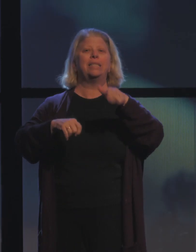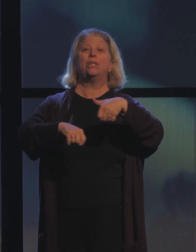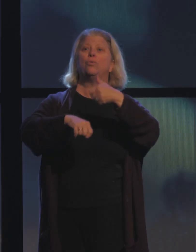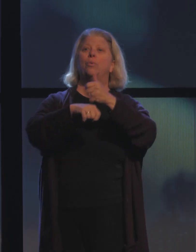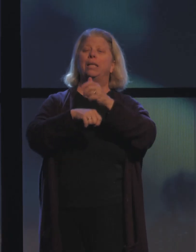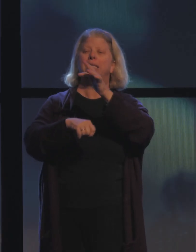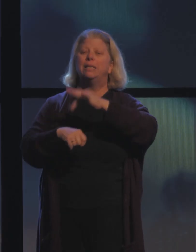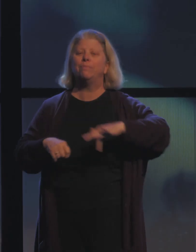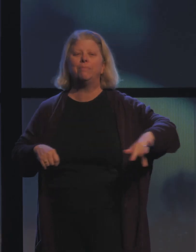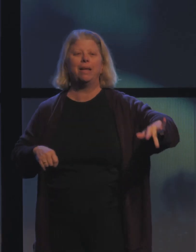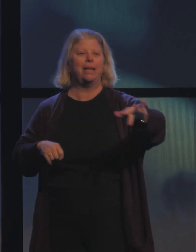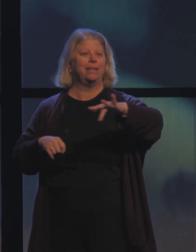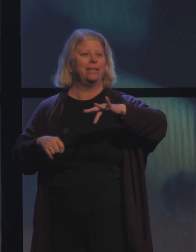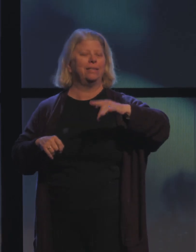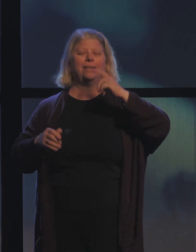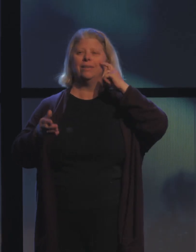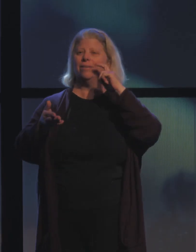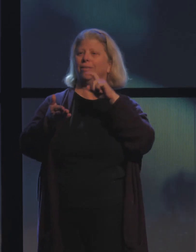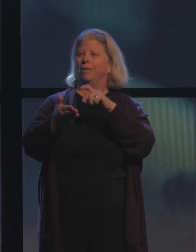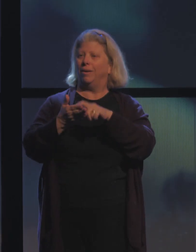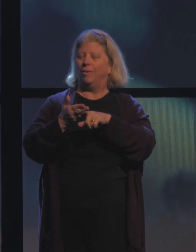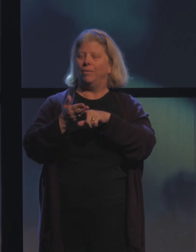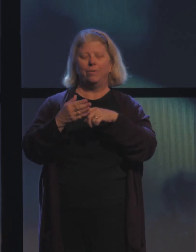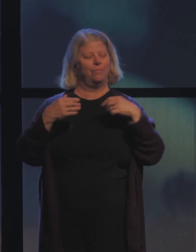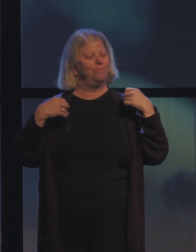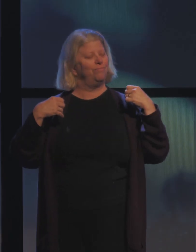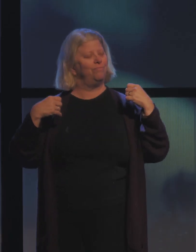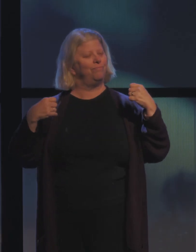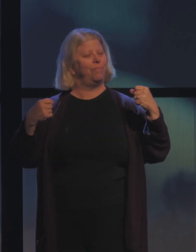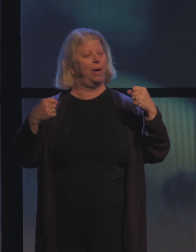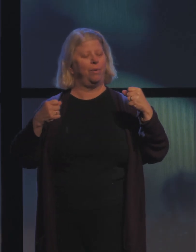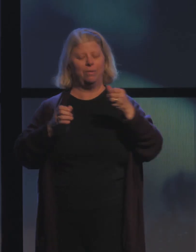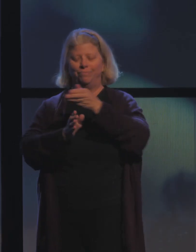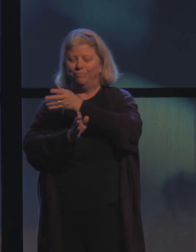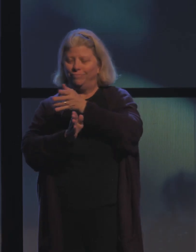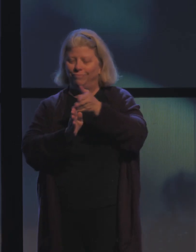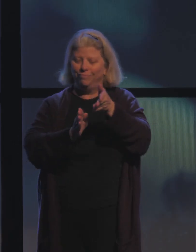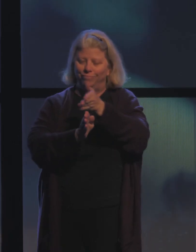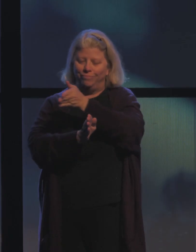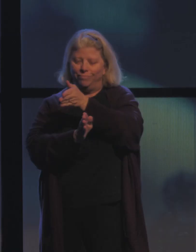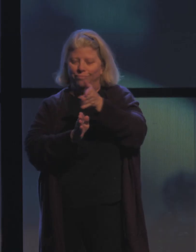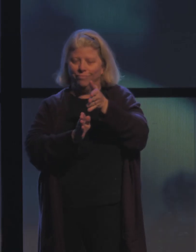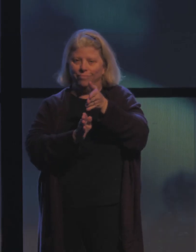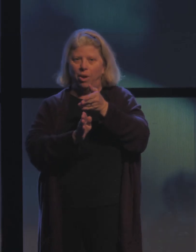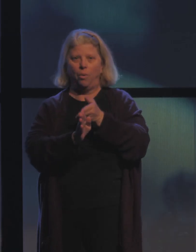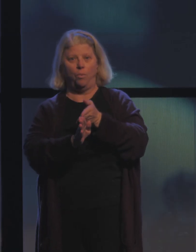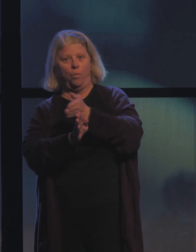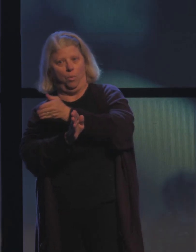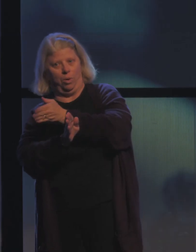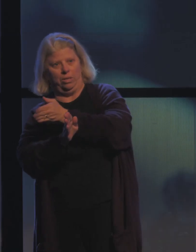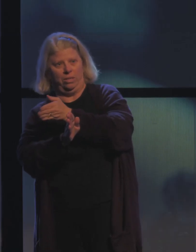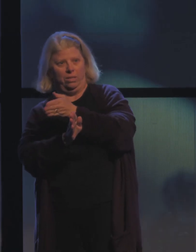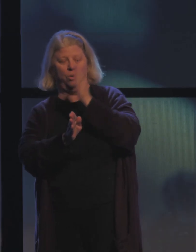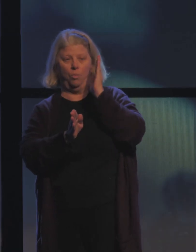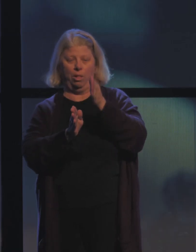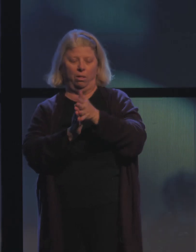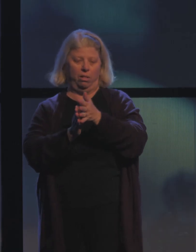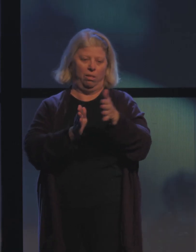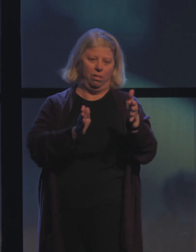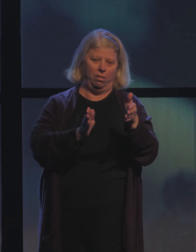that space that acknowledges the power of the threshold of what was and what will